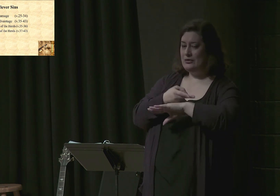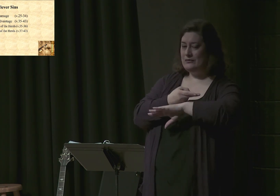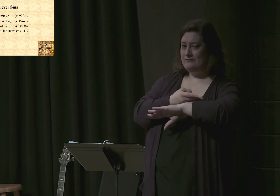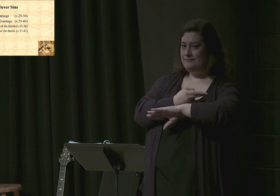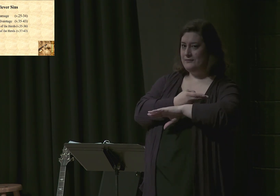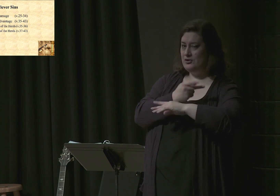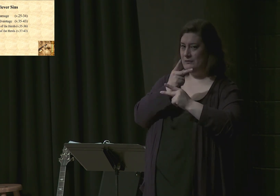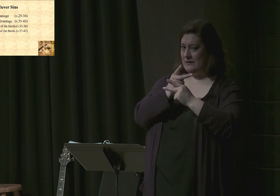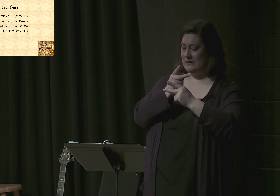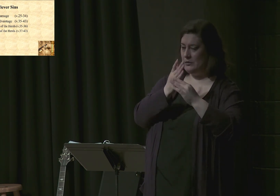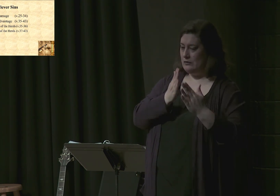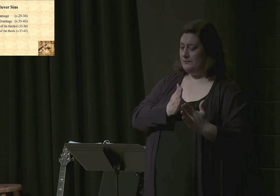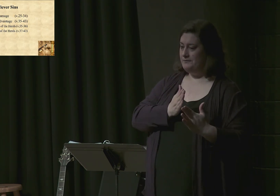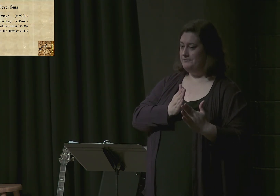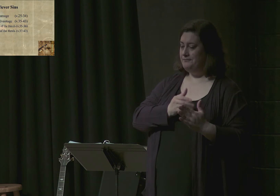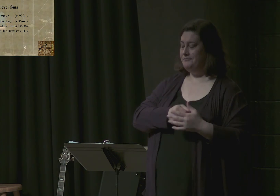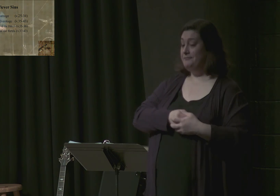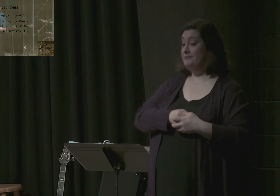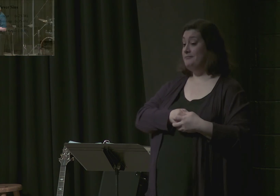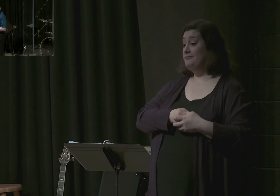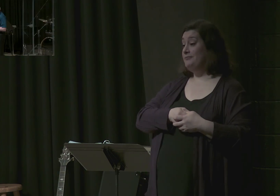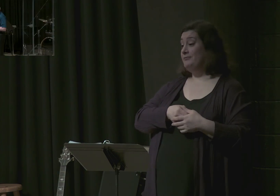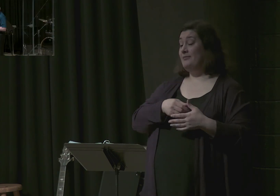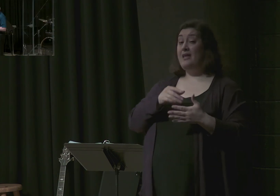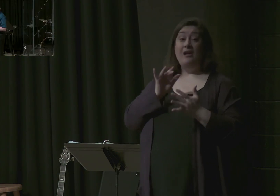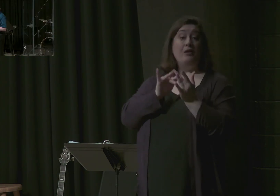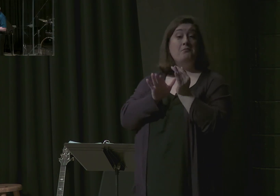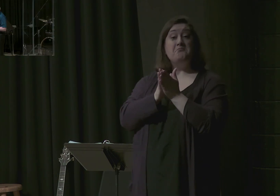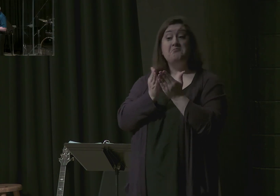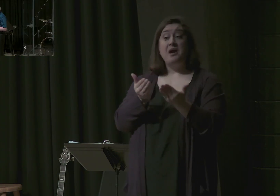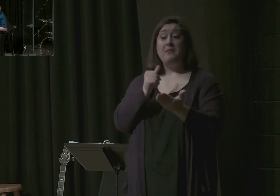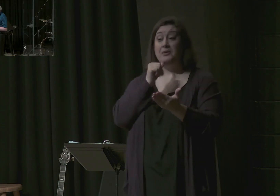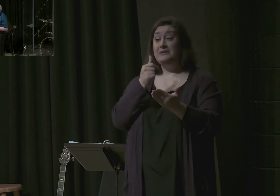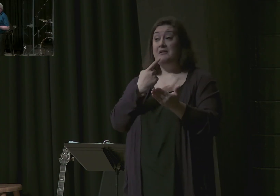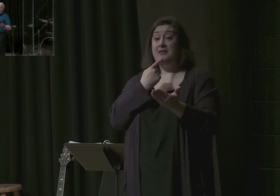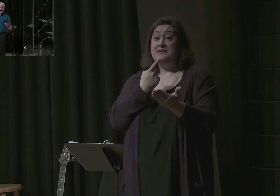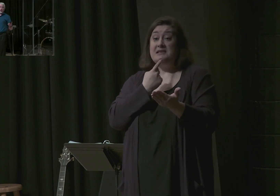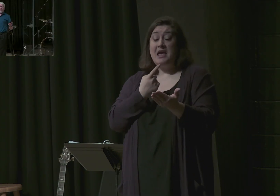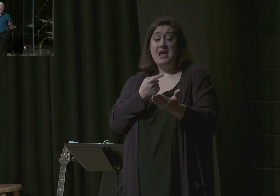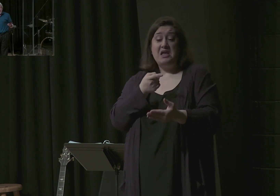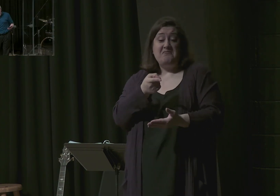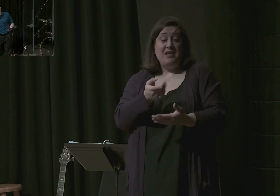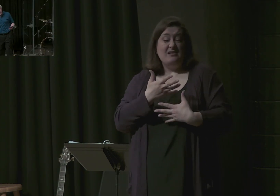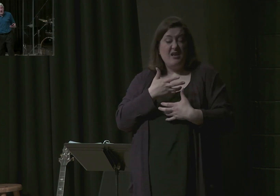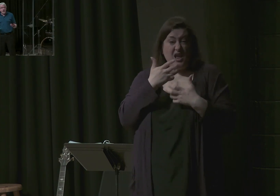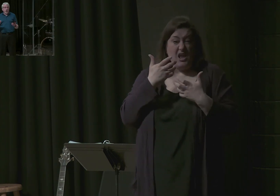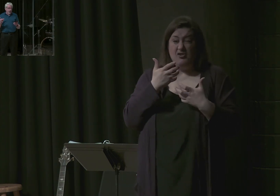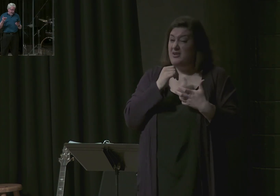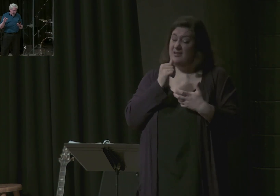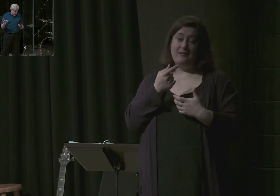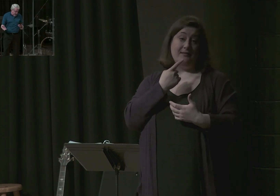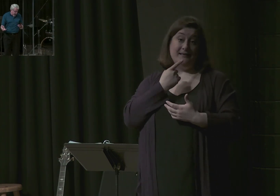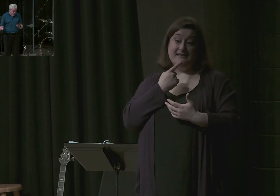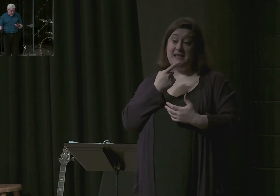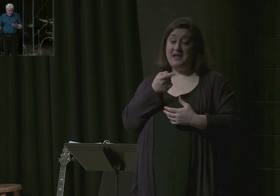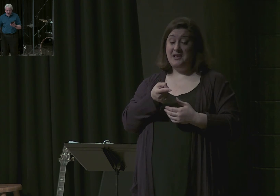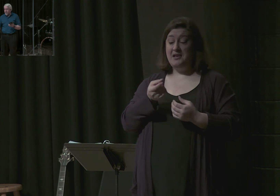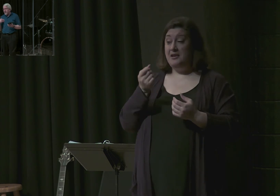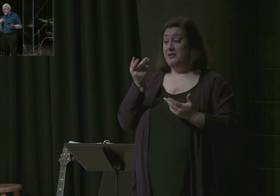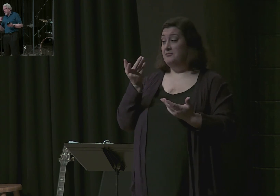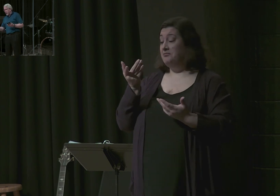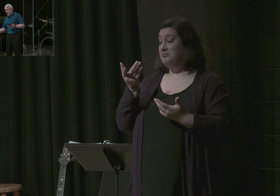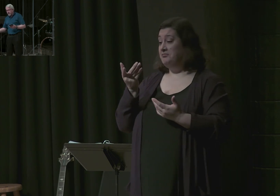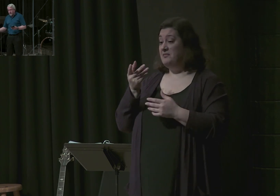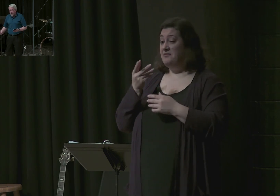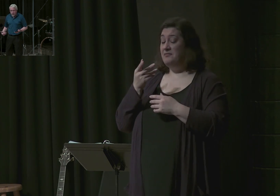Now, we are not told Jacob's reaction to this. We don't know whether he was angry or feeling cheated. It would